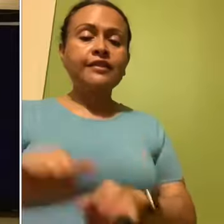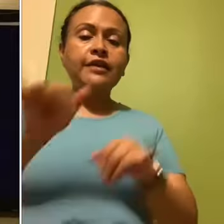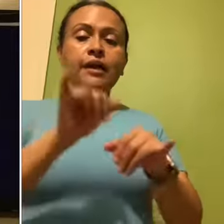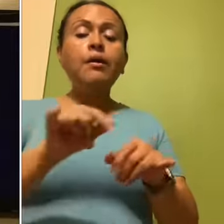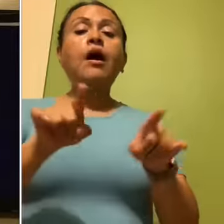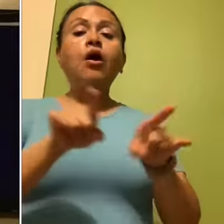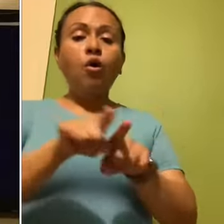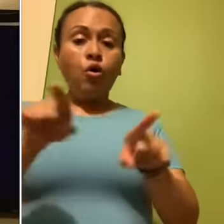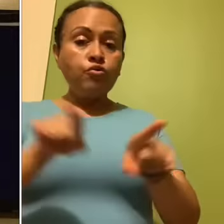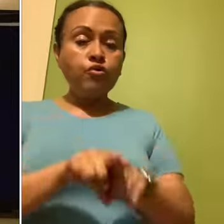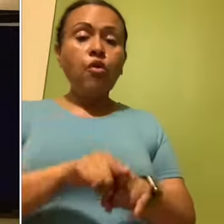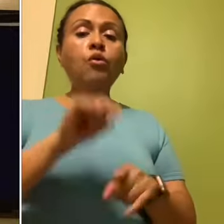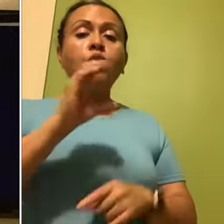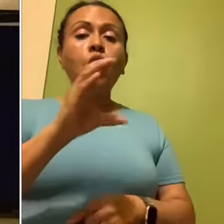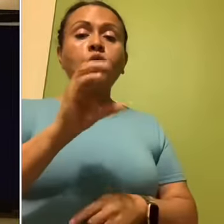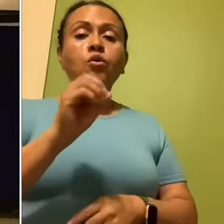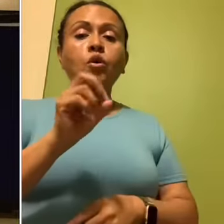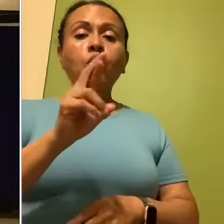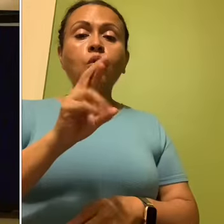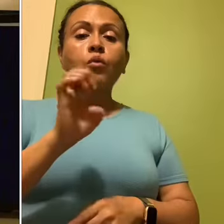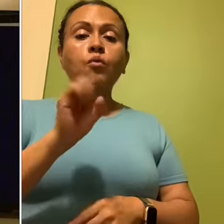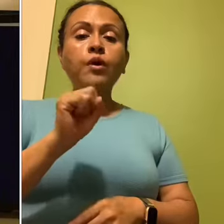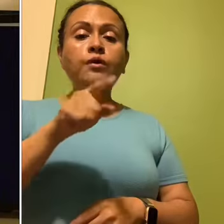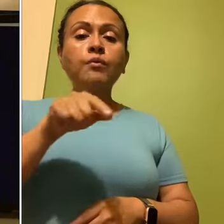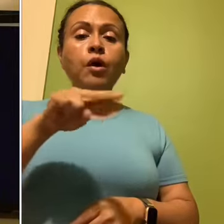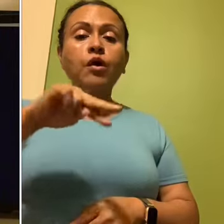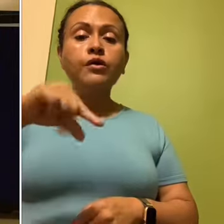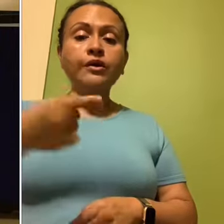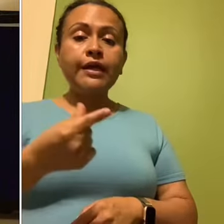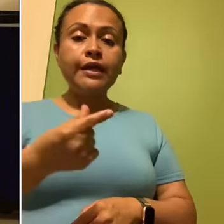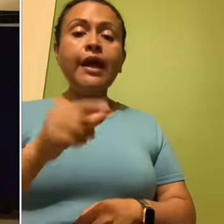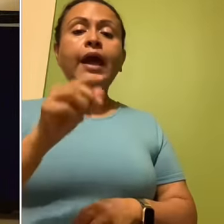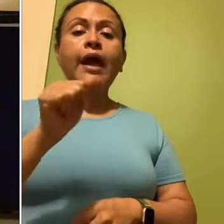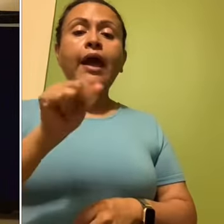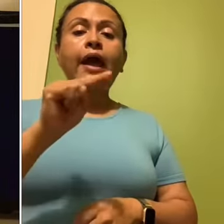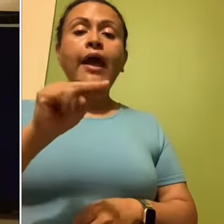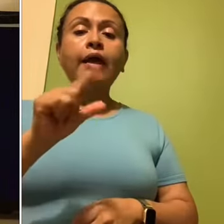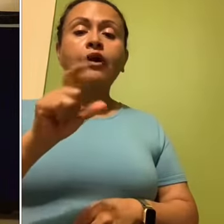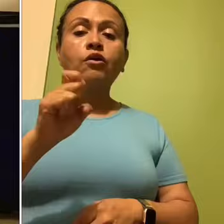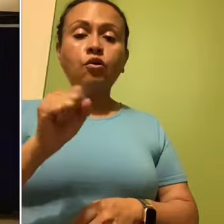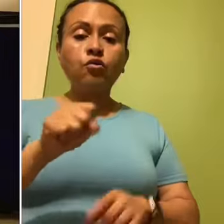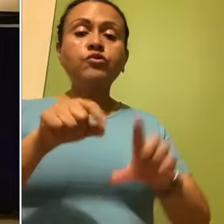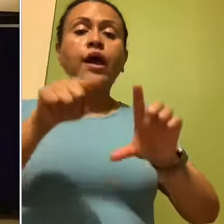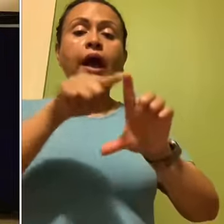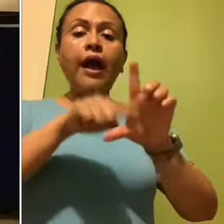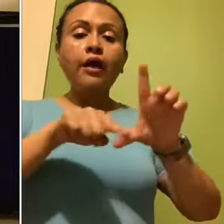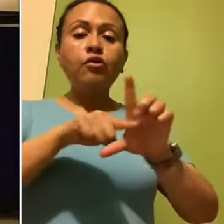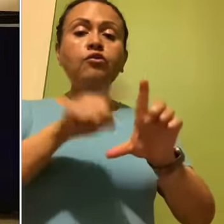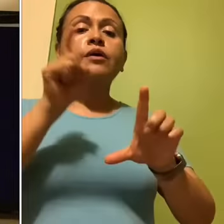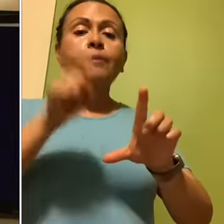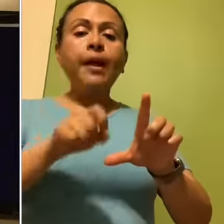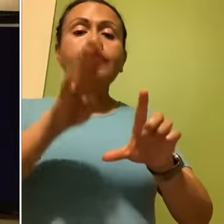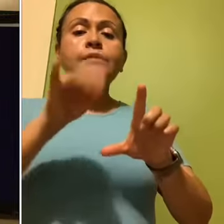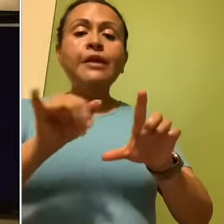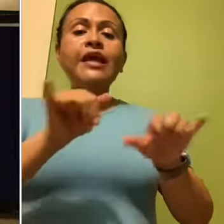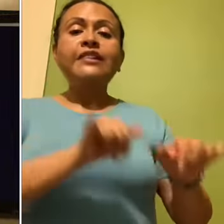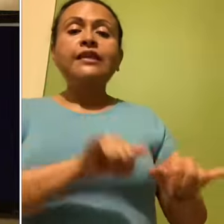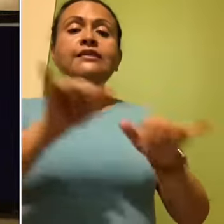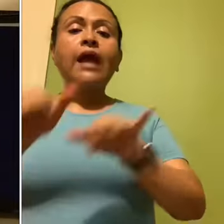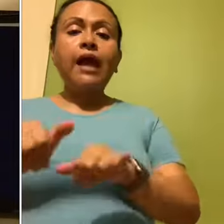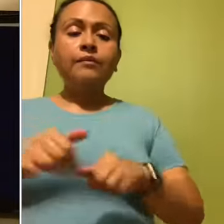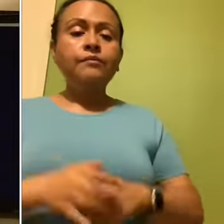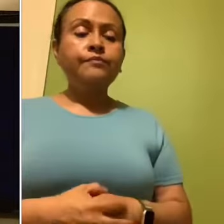same exact angle, the corresponding angles have to be the same. So corresponding,